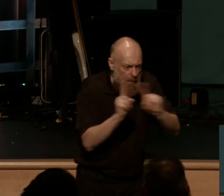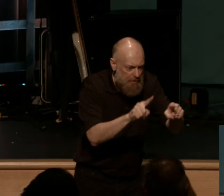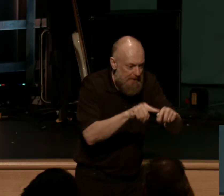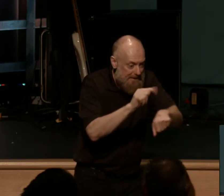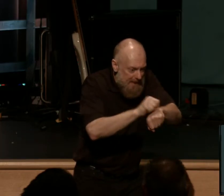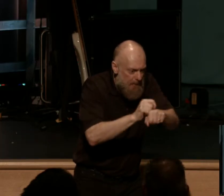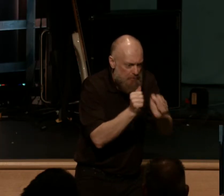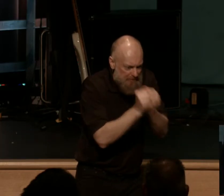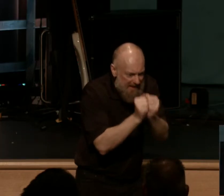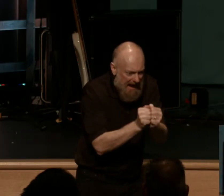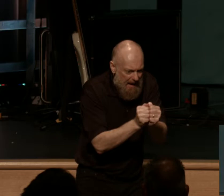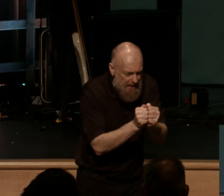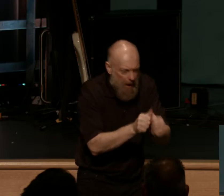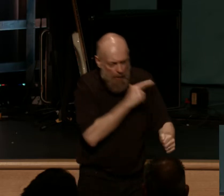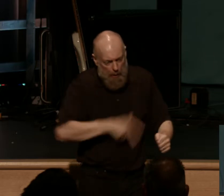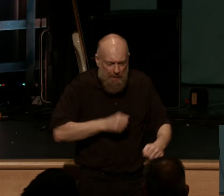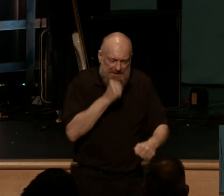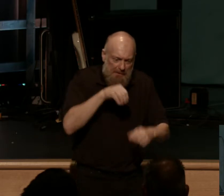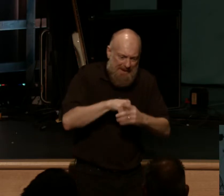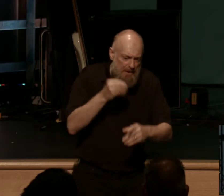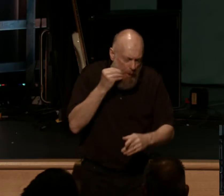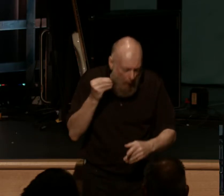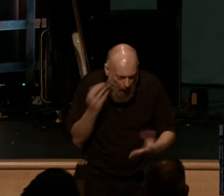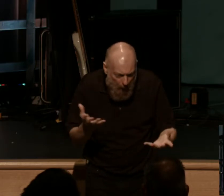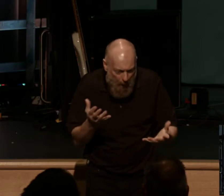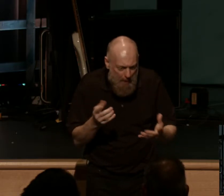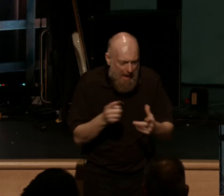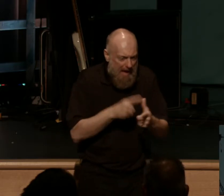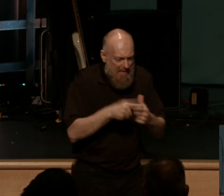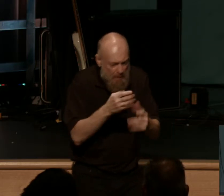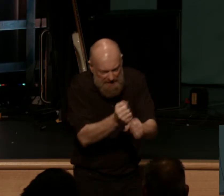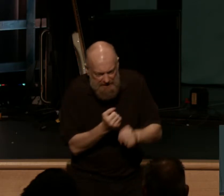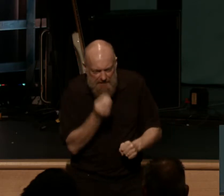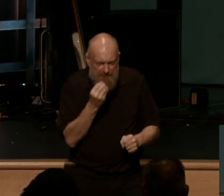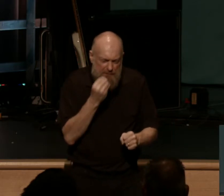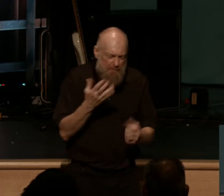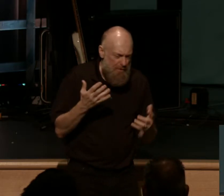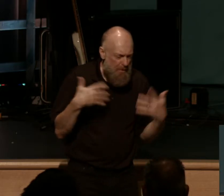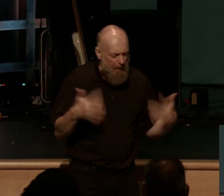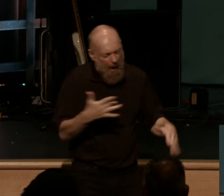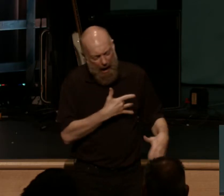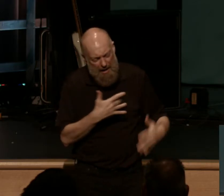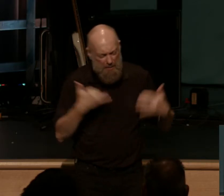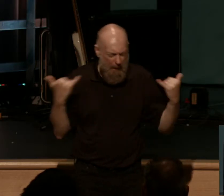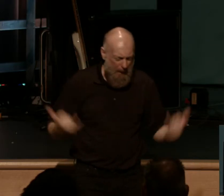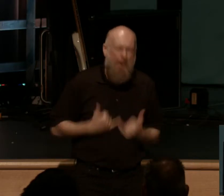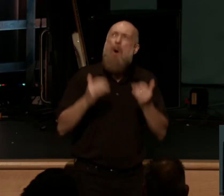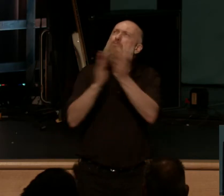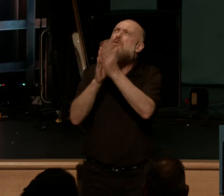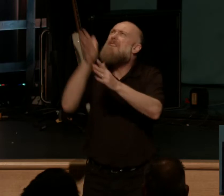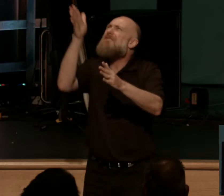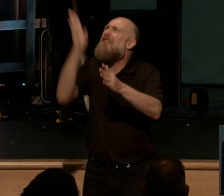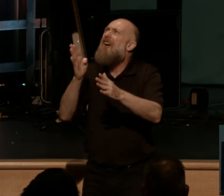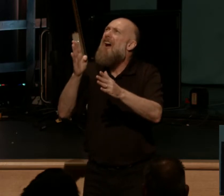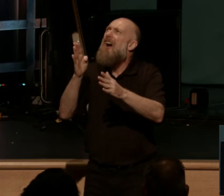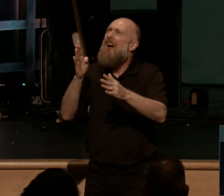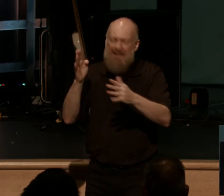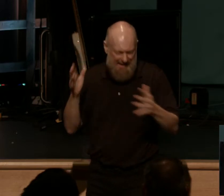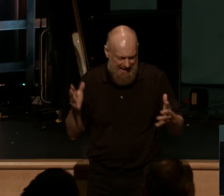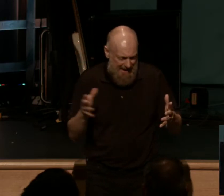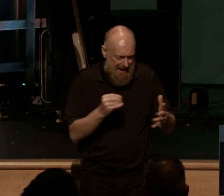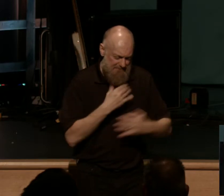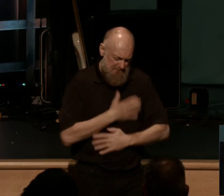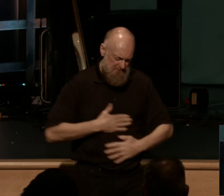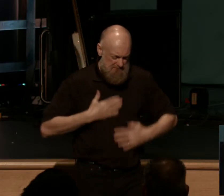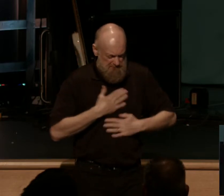together, breaking bread in their homes, they received their food with glad and generous hearts, praising God and having favor